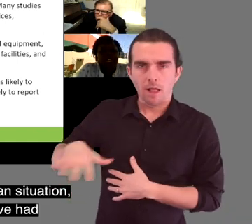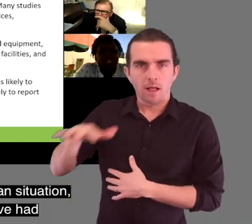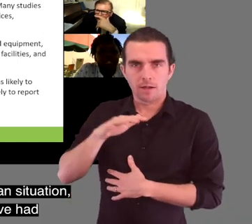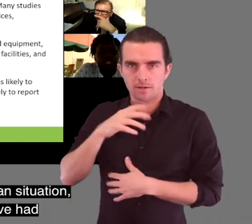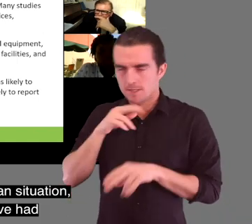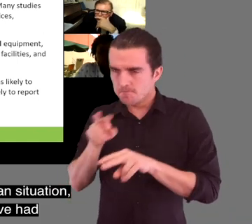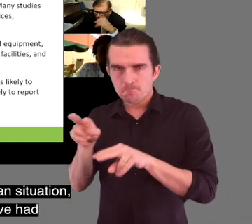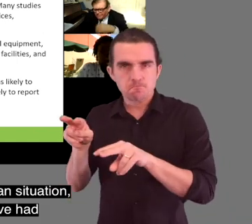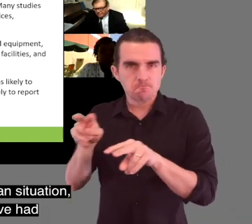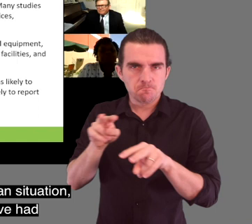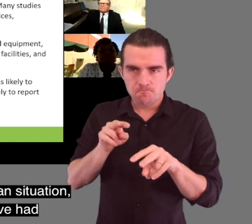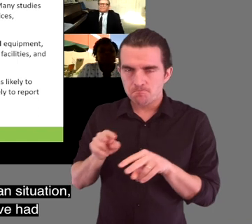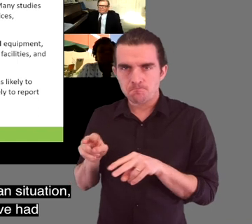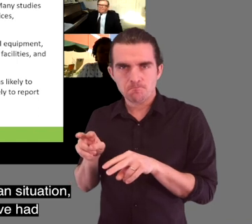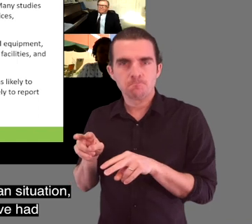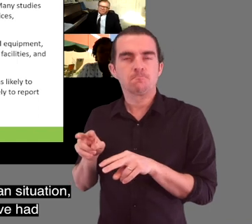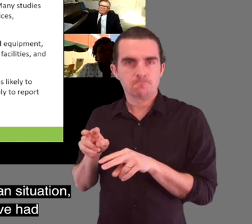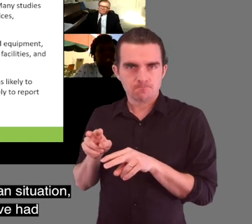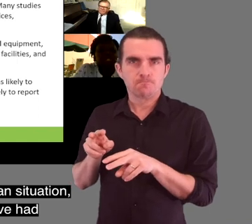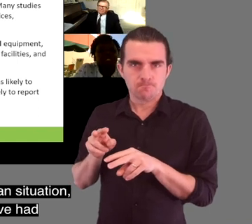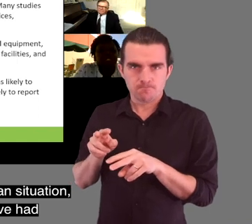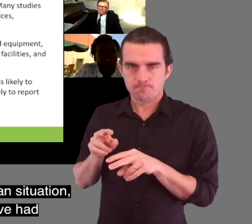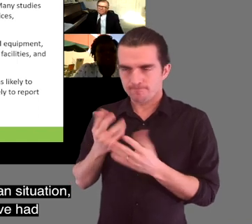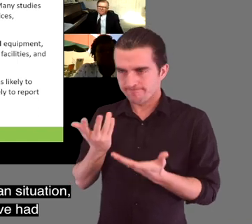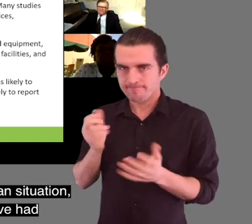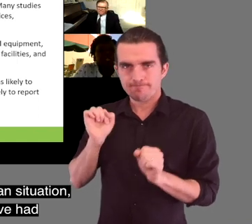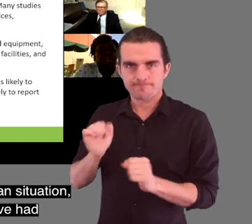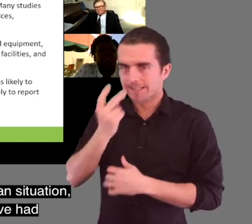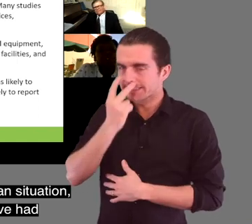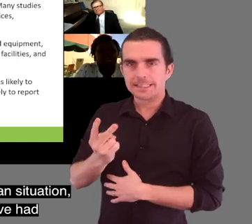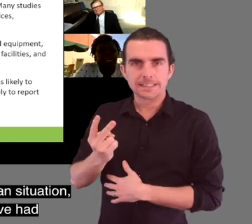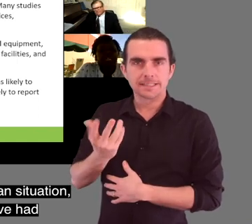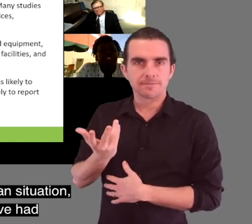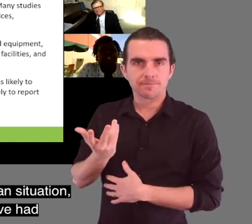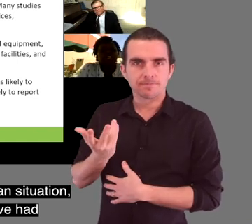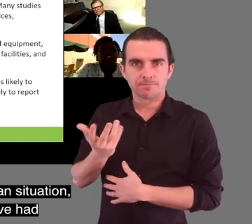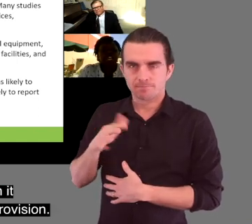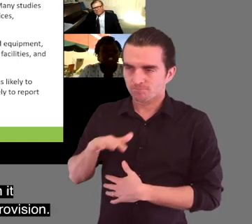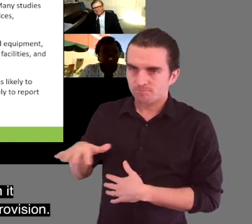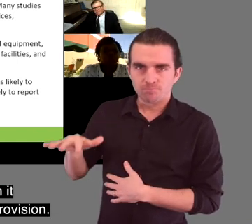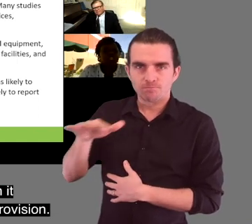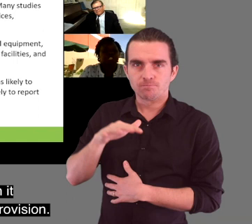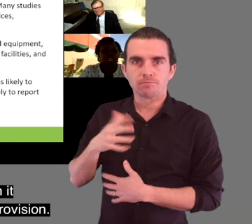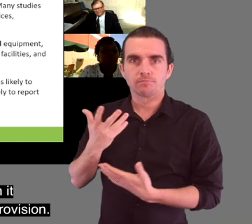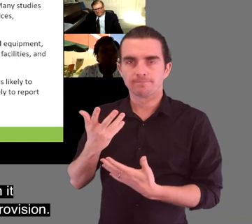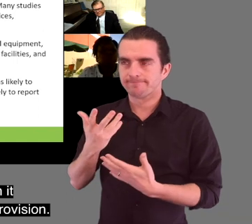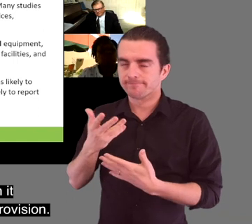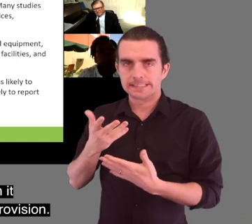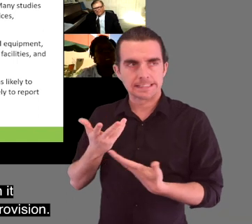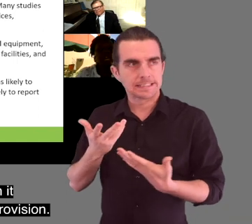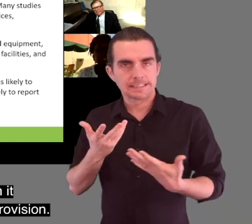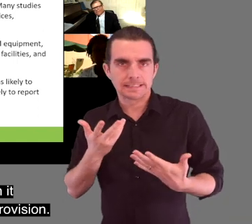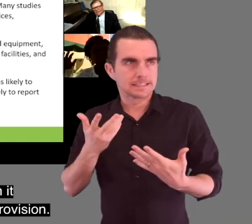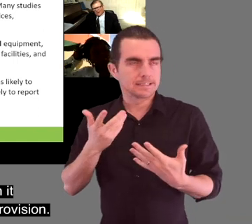that Kenyan situation, I can say that we have had challenges when it comes